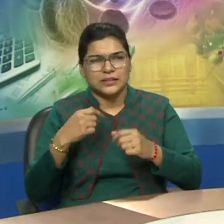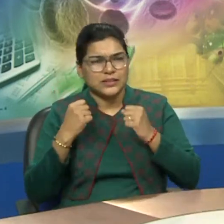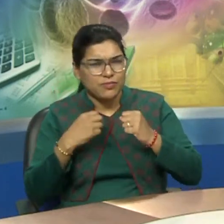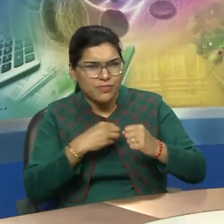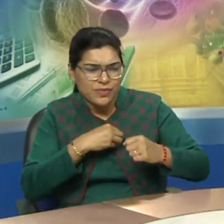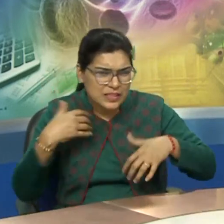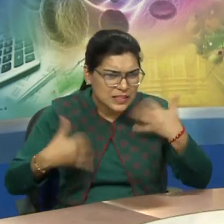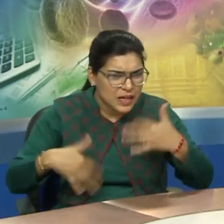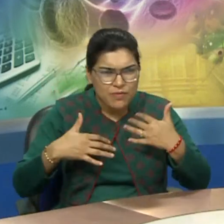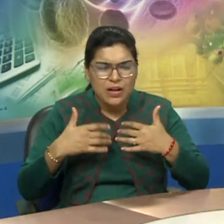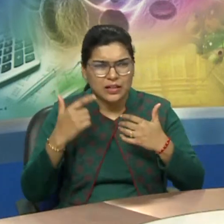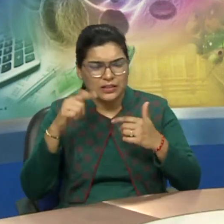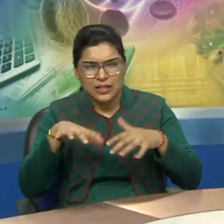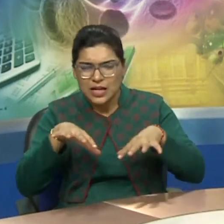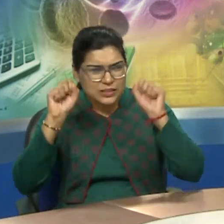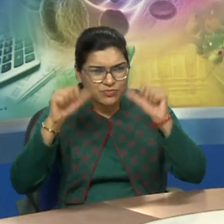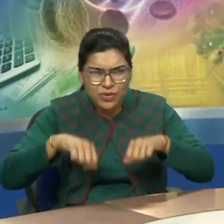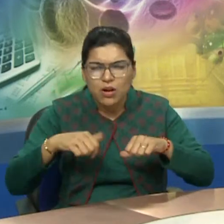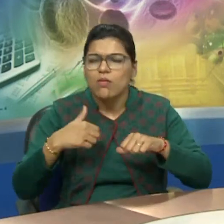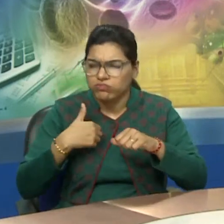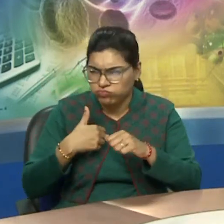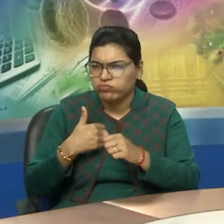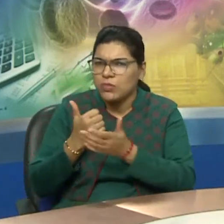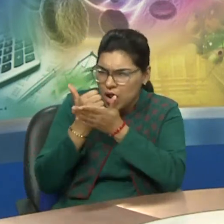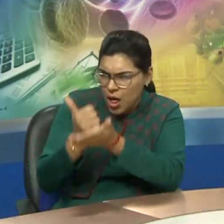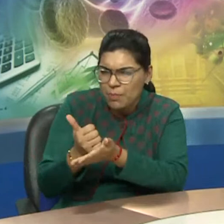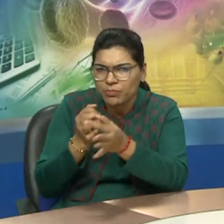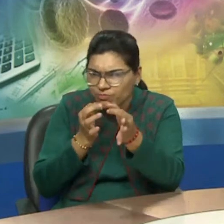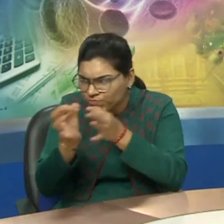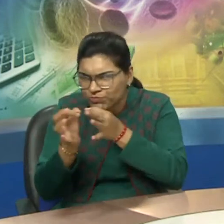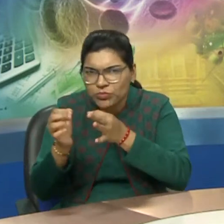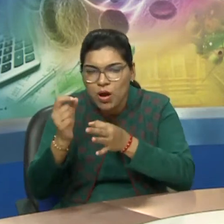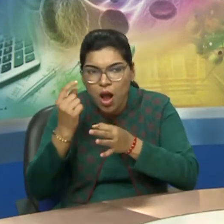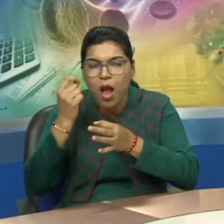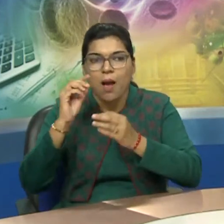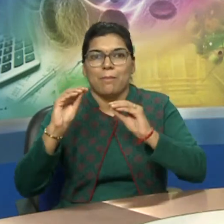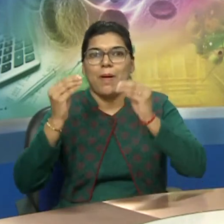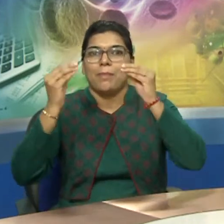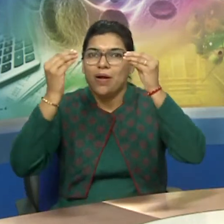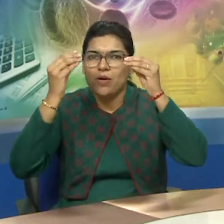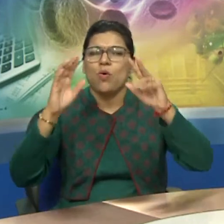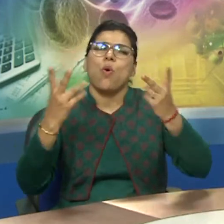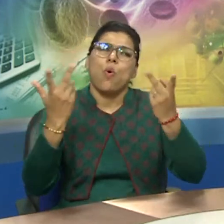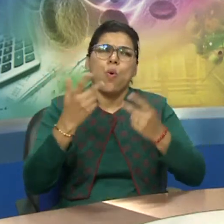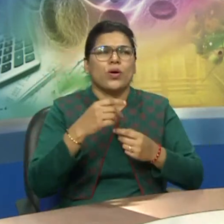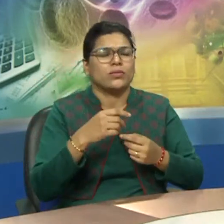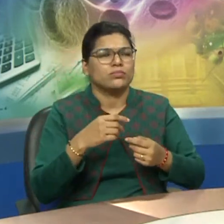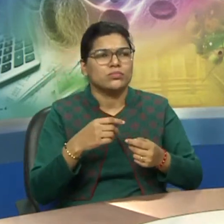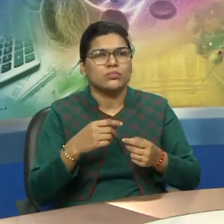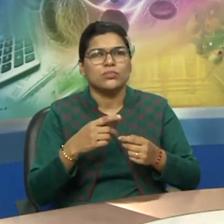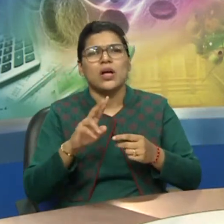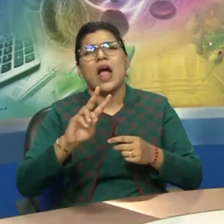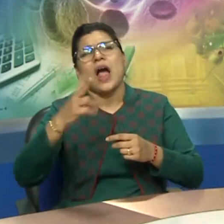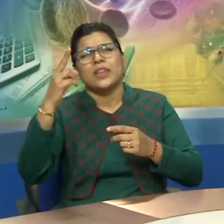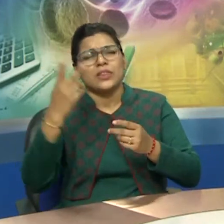If any person is helpful to the other person, that means the person is courteous,